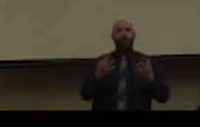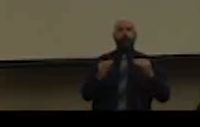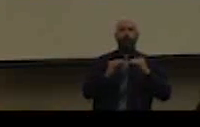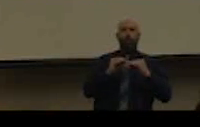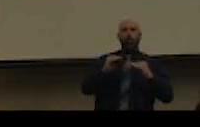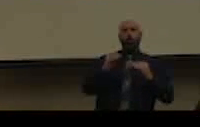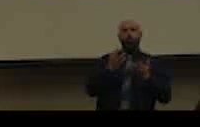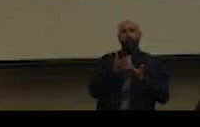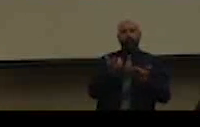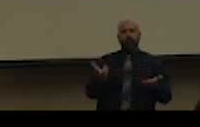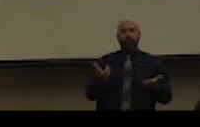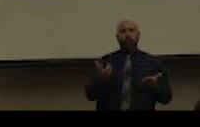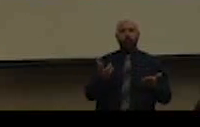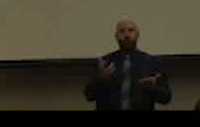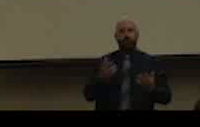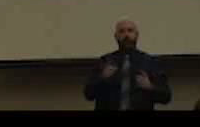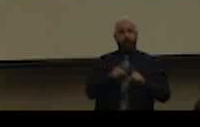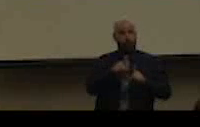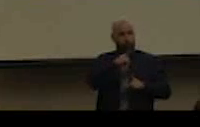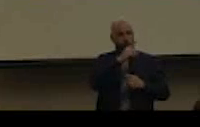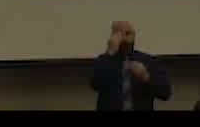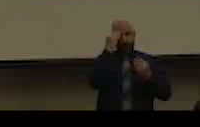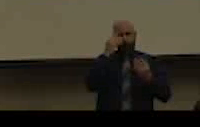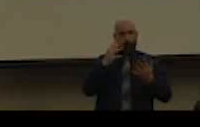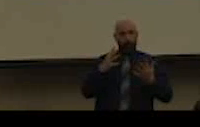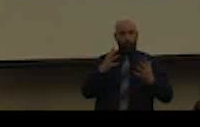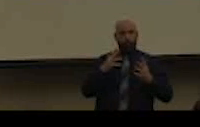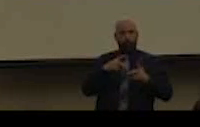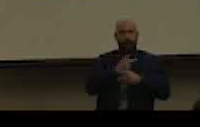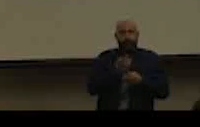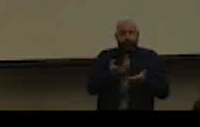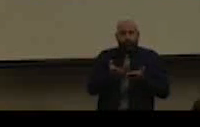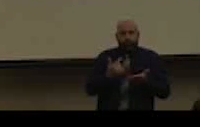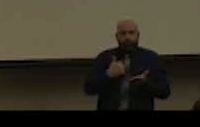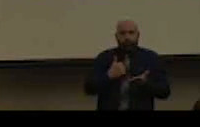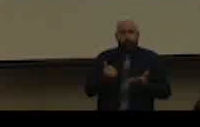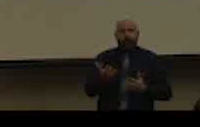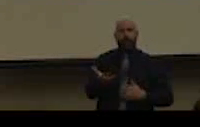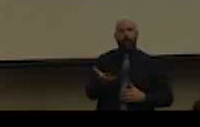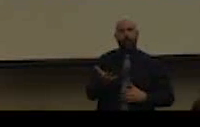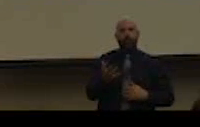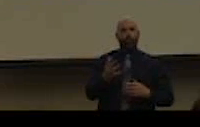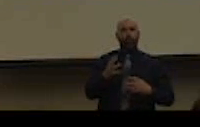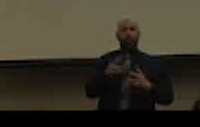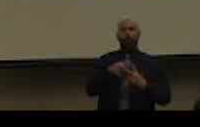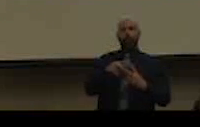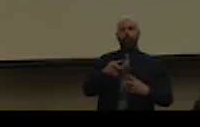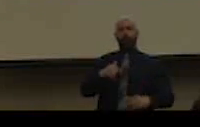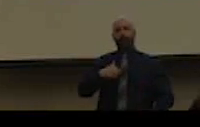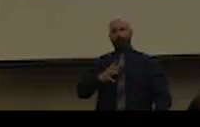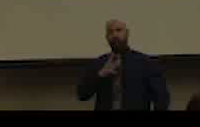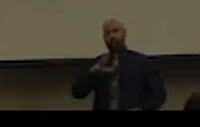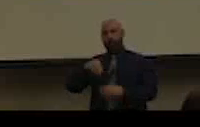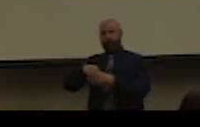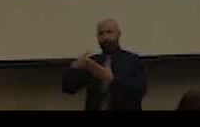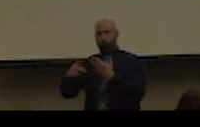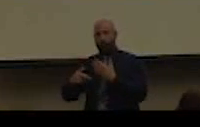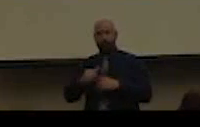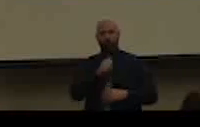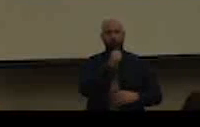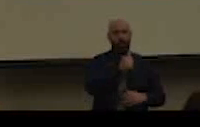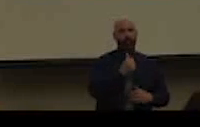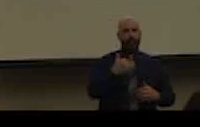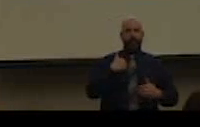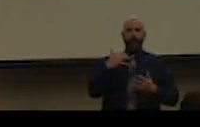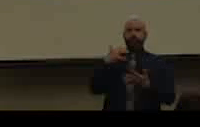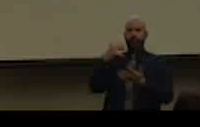services we provide, whether I am formally in a program or not, there are resources that exist in the state of Louisiana to help